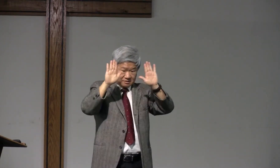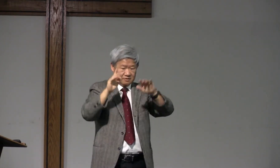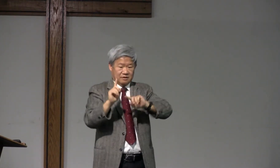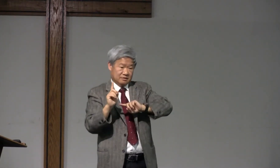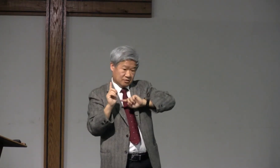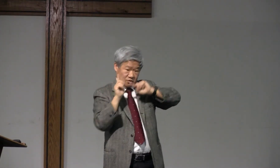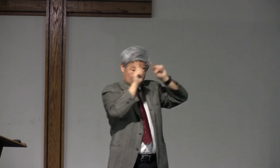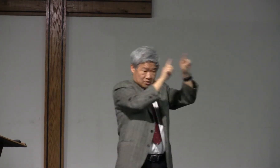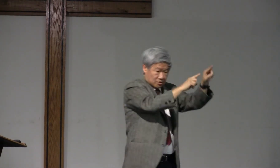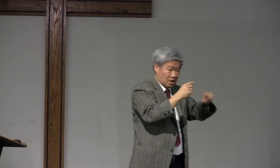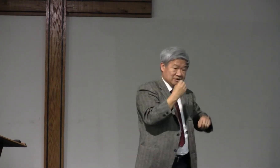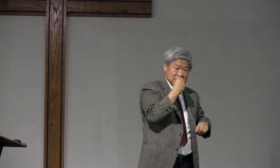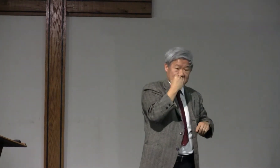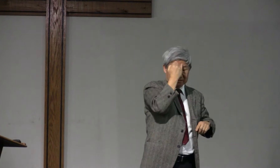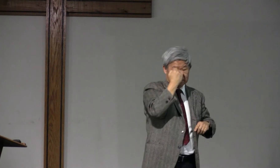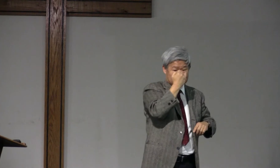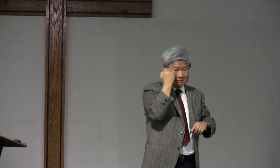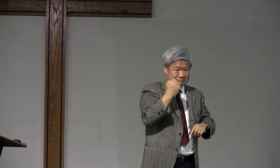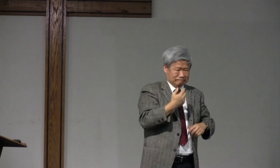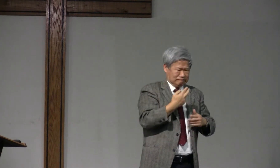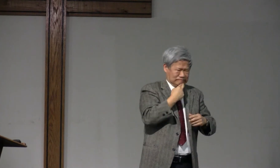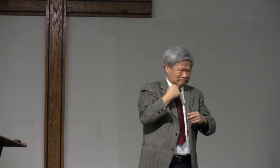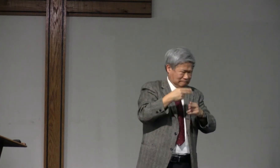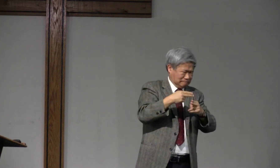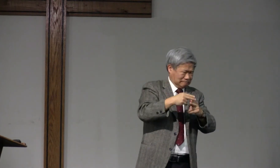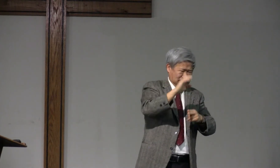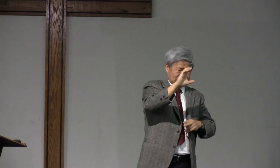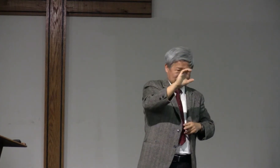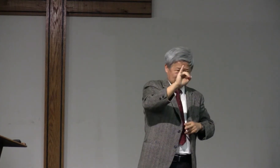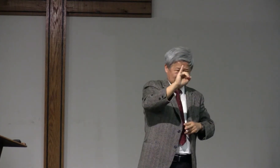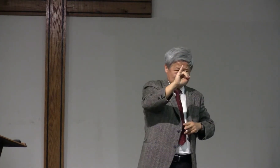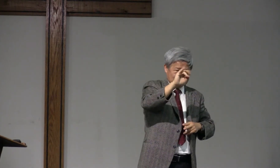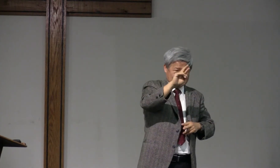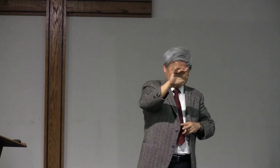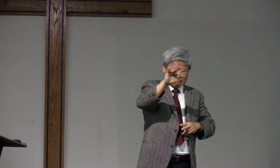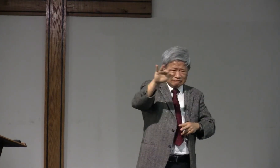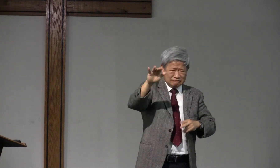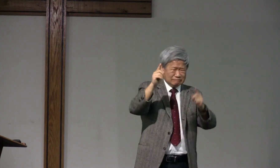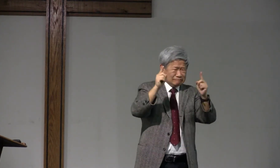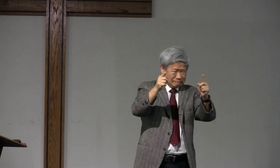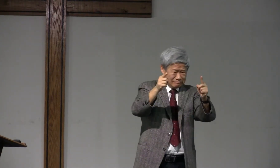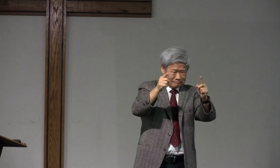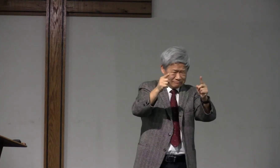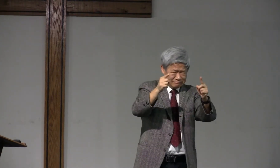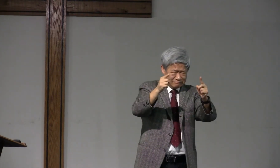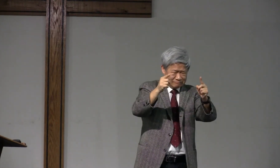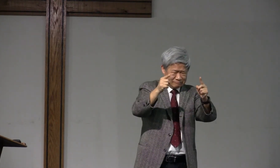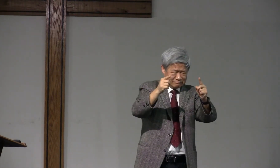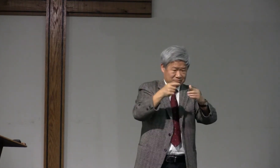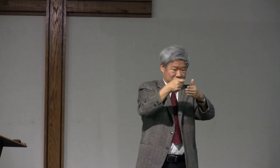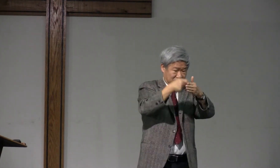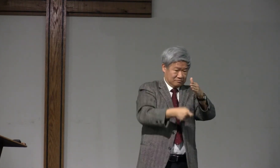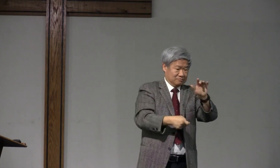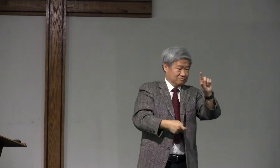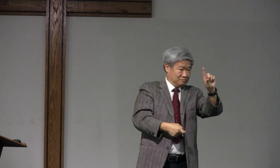It starts April 17th, it's Friday, Saturday, Sunday. And then there's an Italian restaurant out there